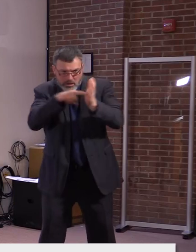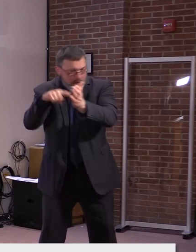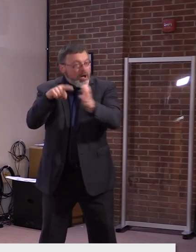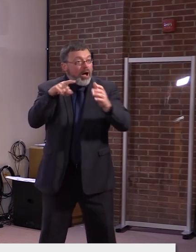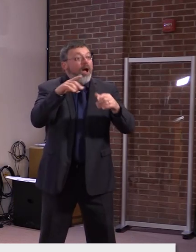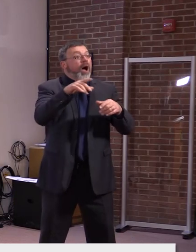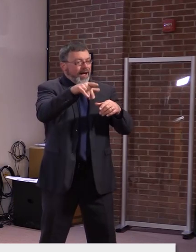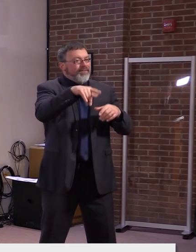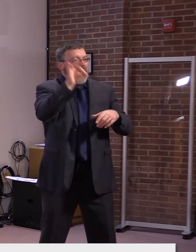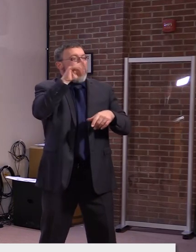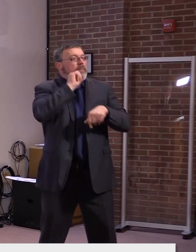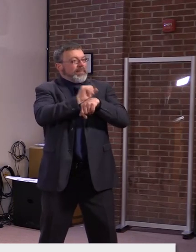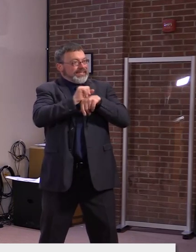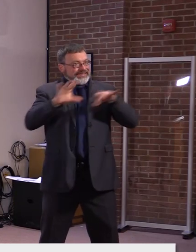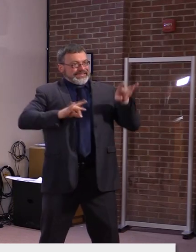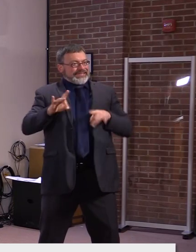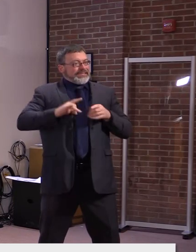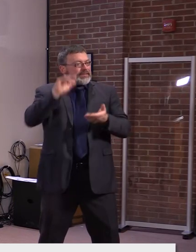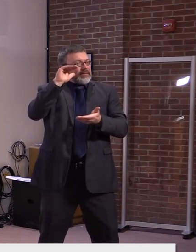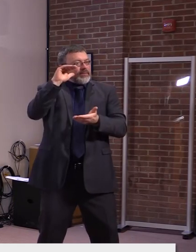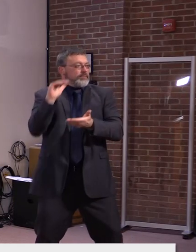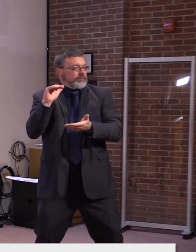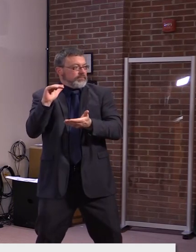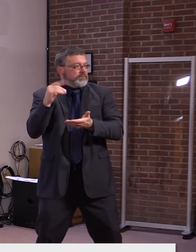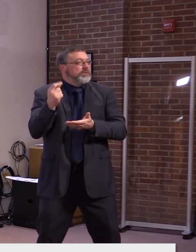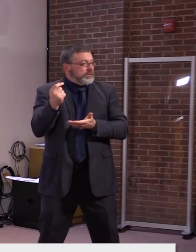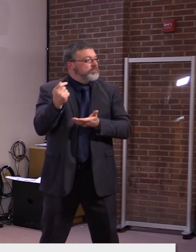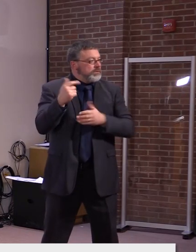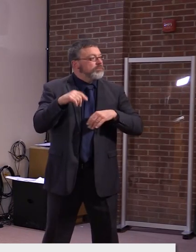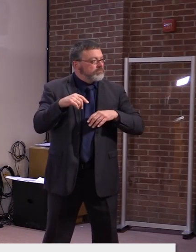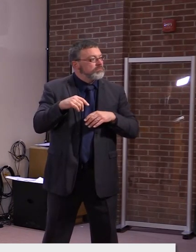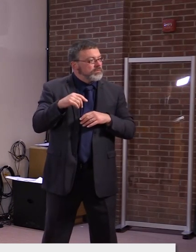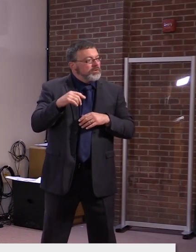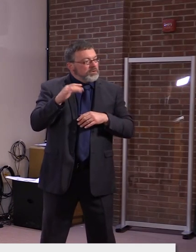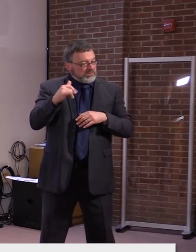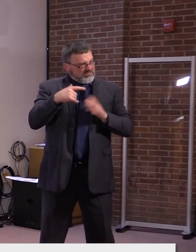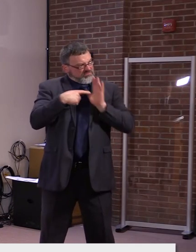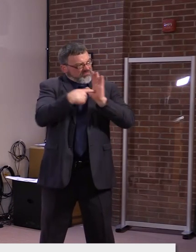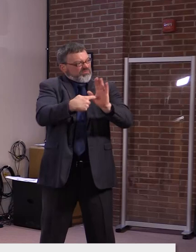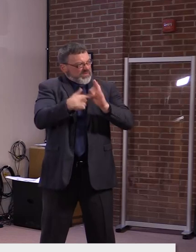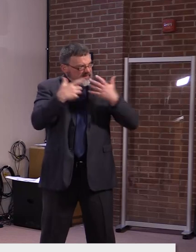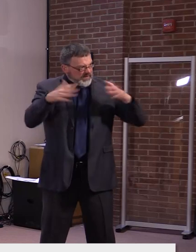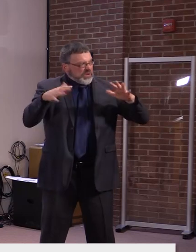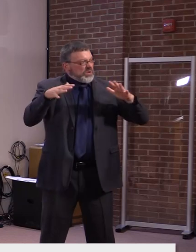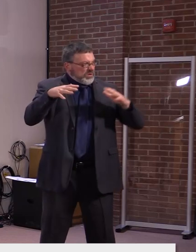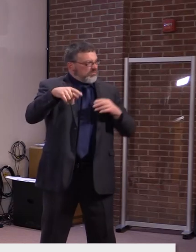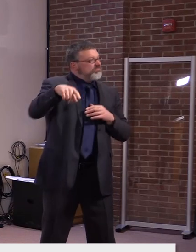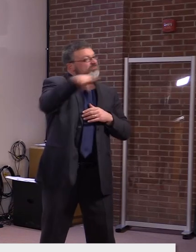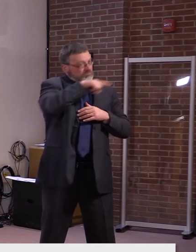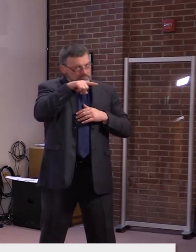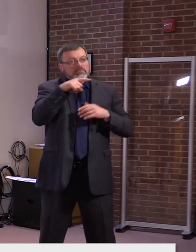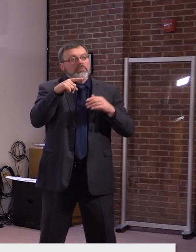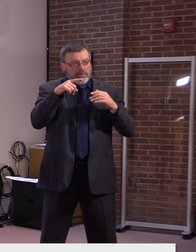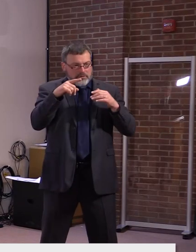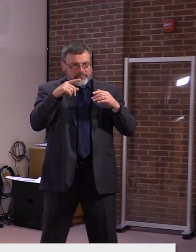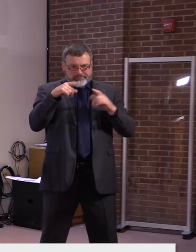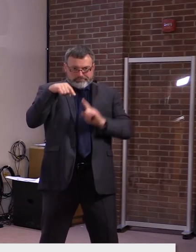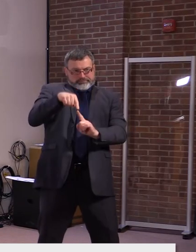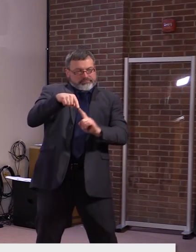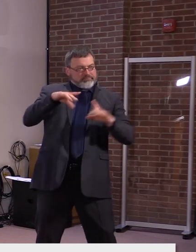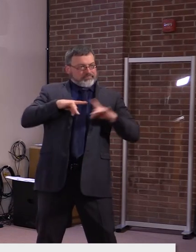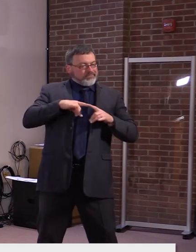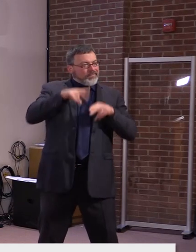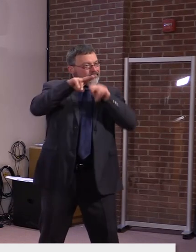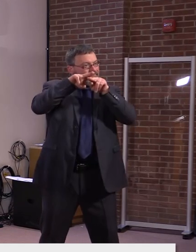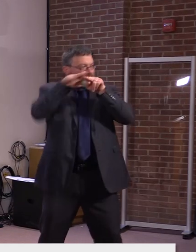that it is a more of a reflection of where case growth is moving rather than a test anomaly or fluctuation.